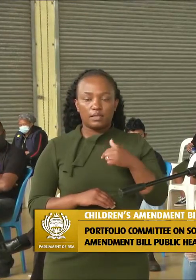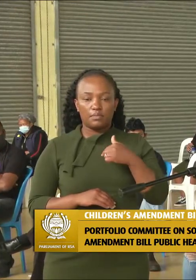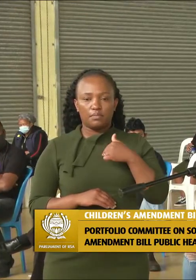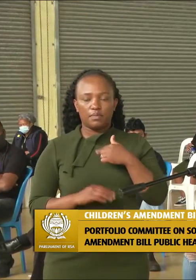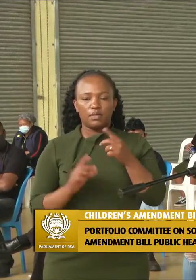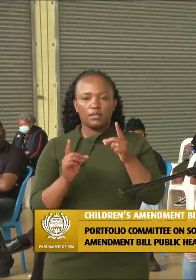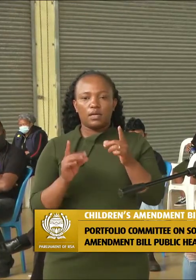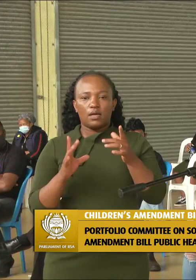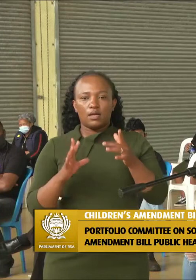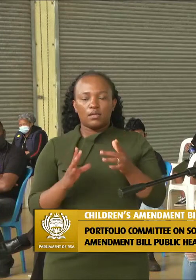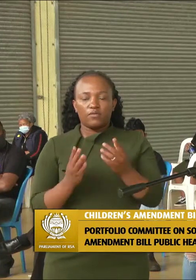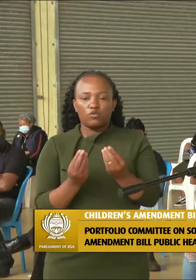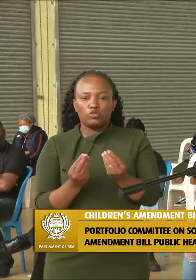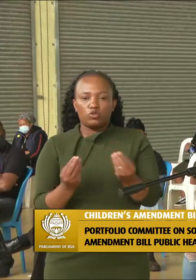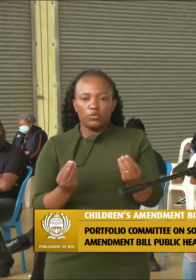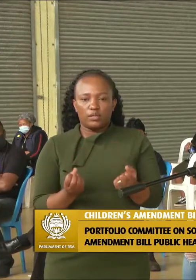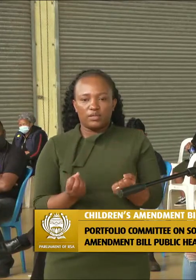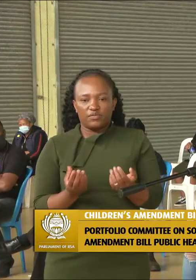for Children's Services.